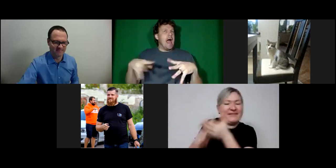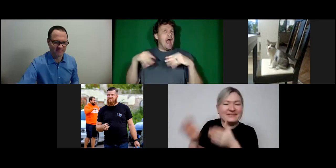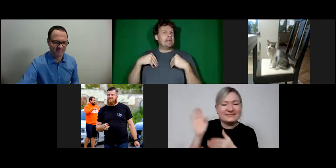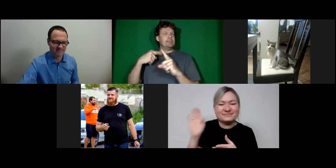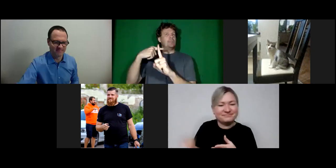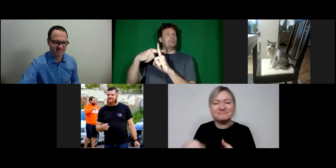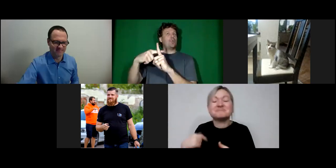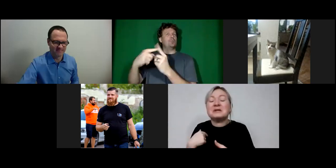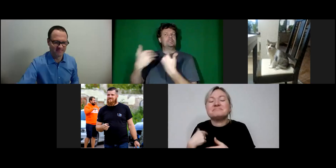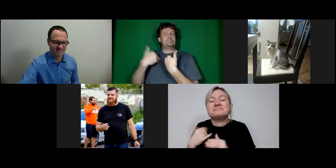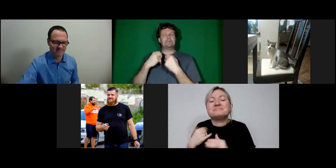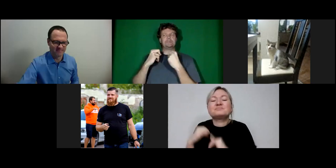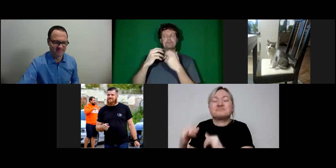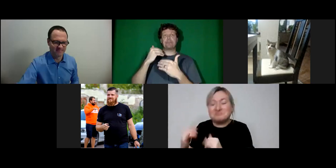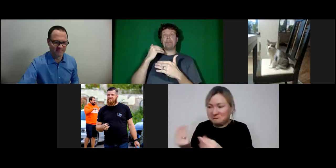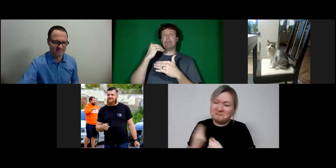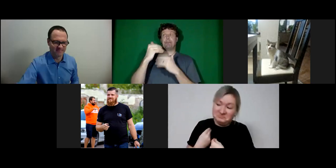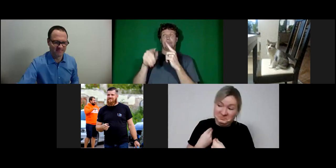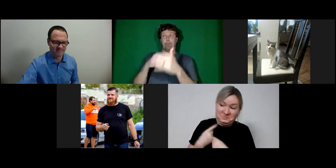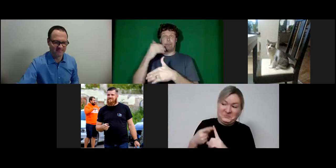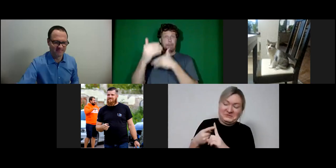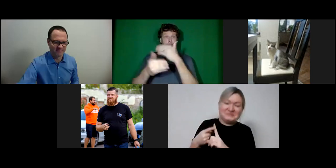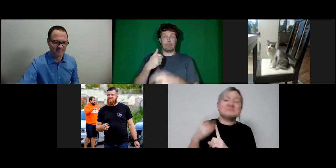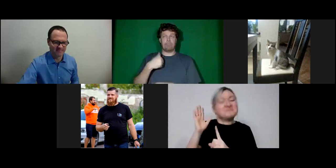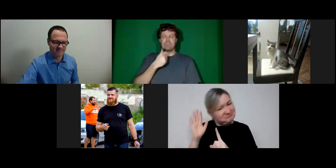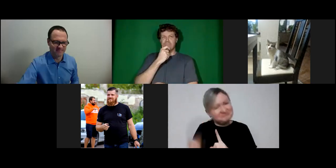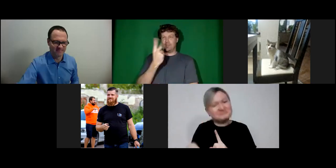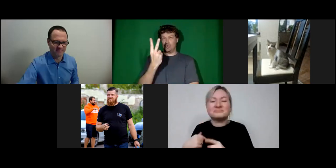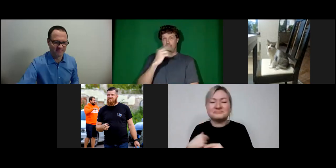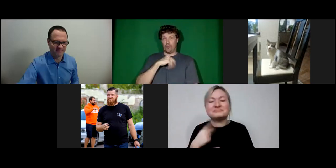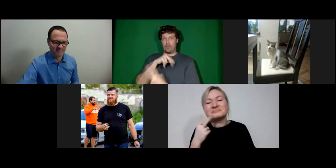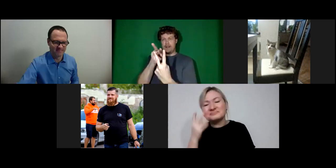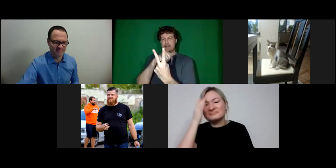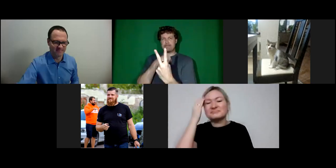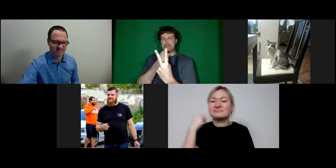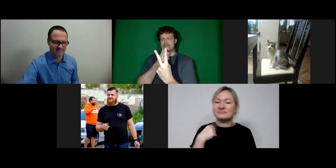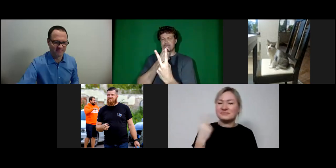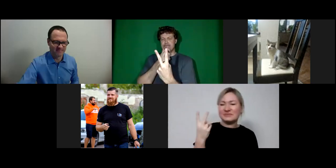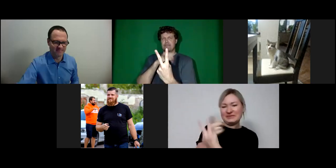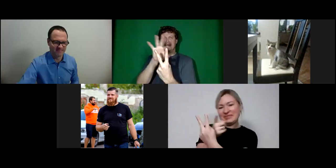I didn't believe them, but this was positive feedback, so I was happy with that.